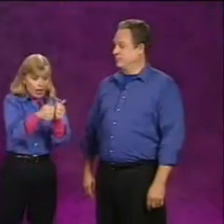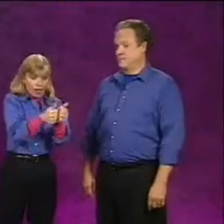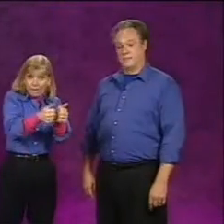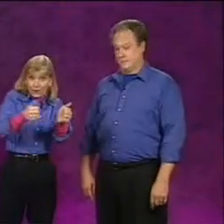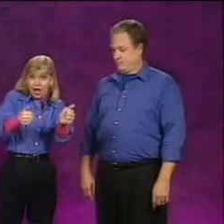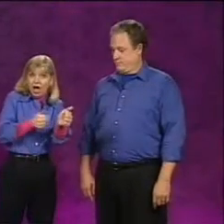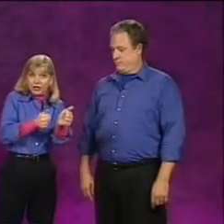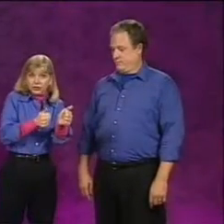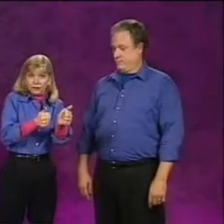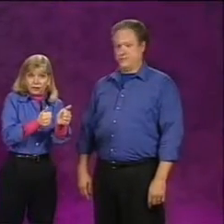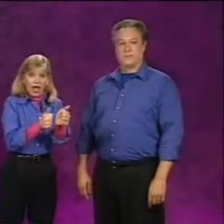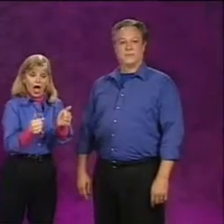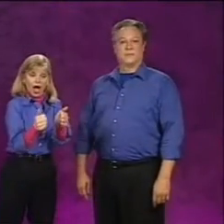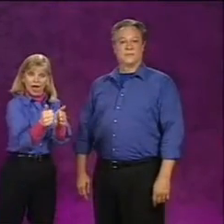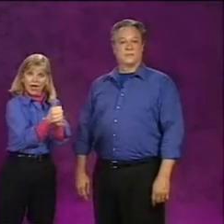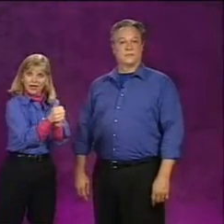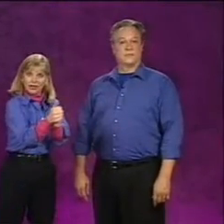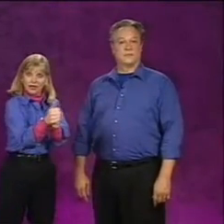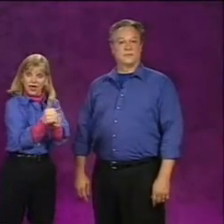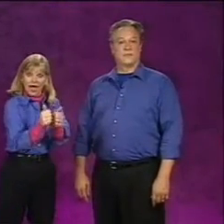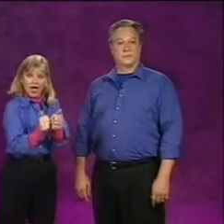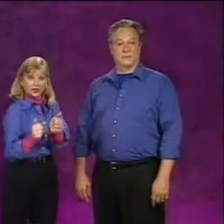the relationship between two people or things.